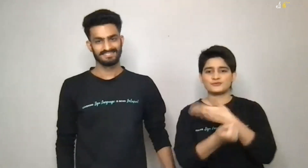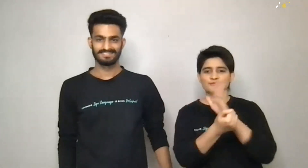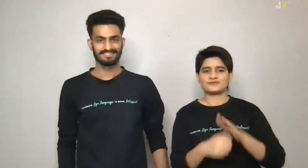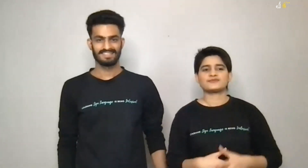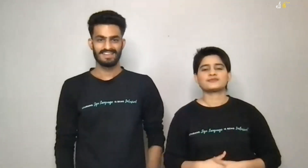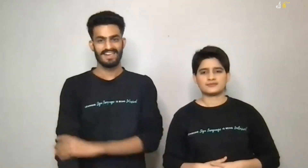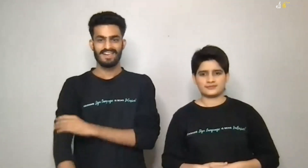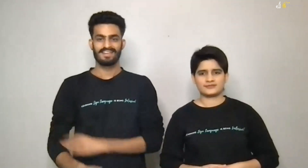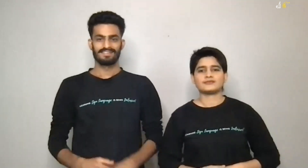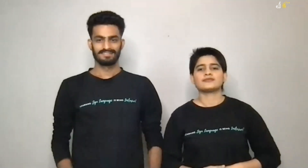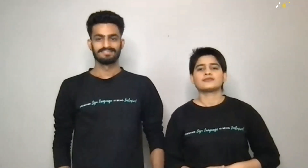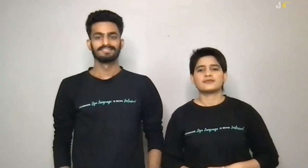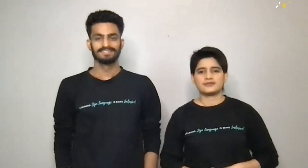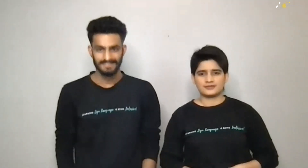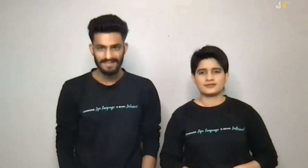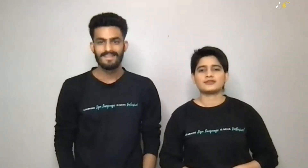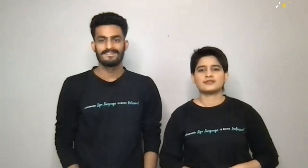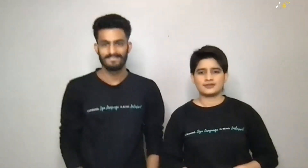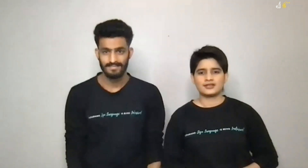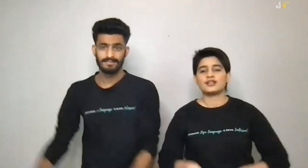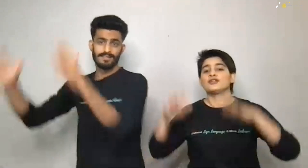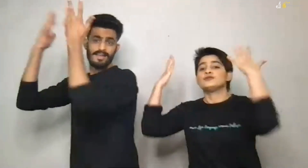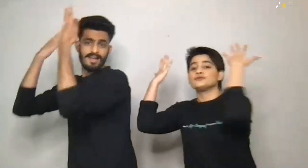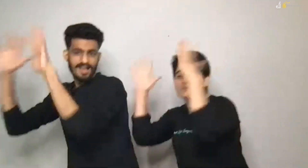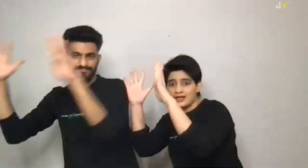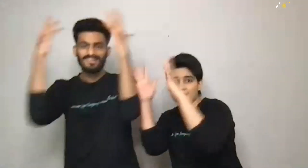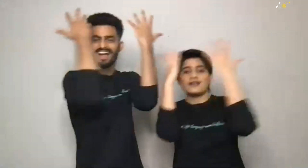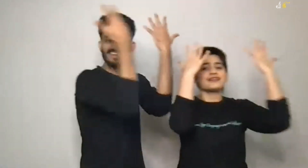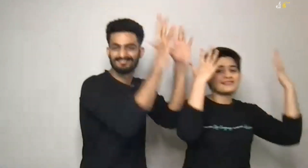Let's begin the song again.